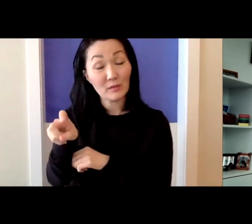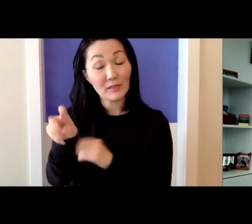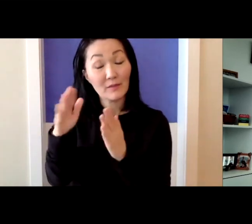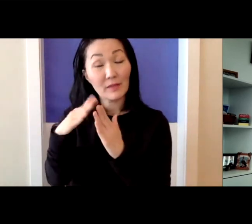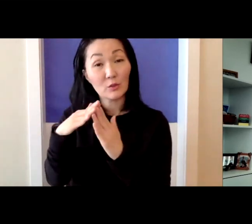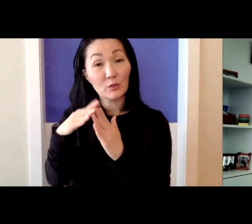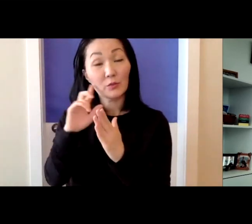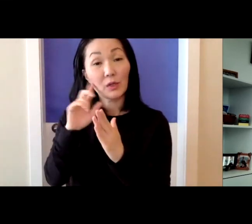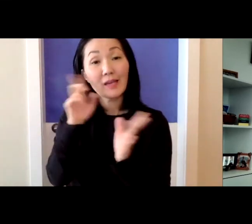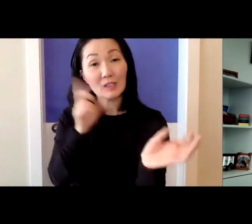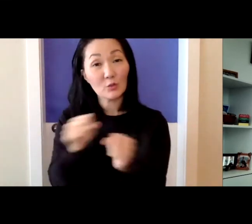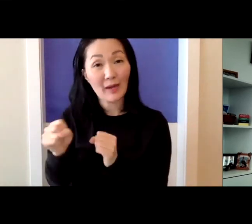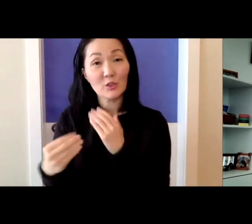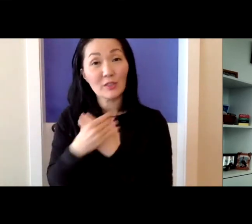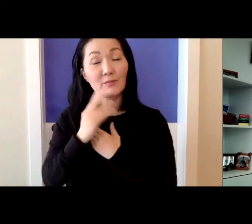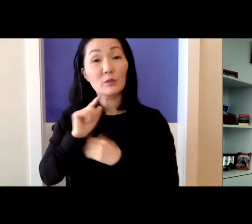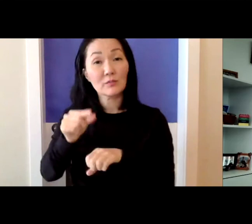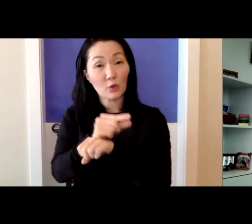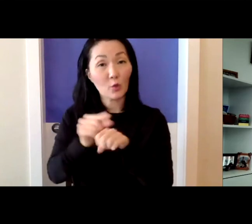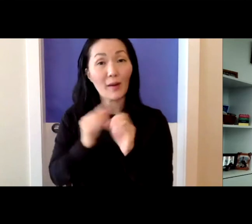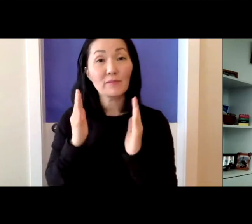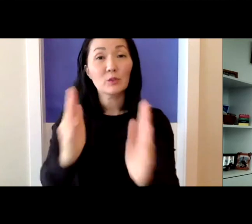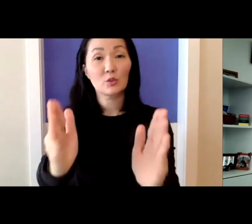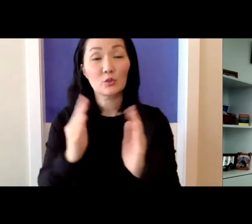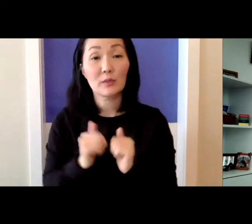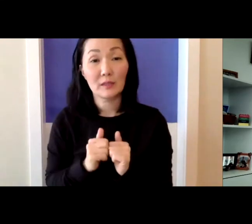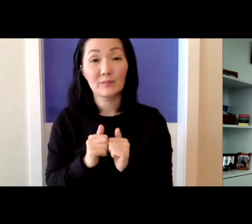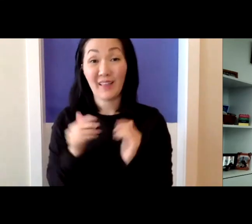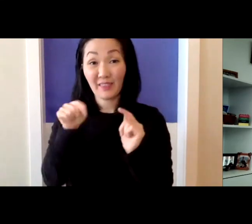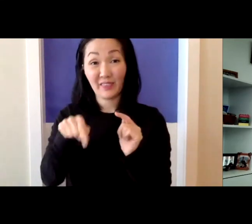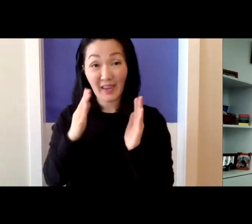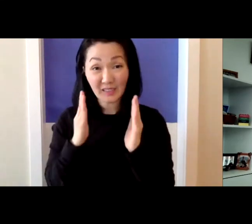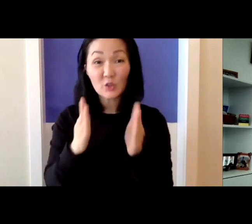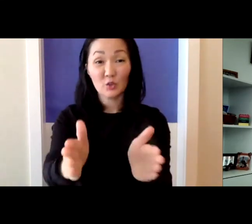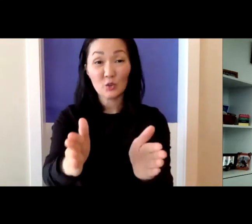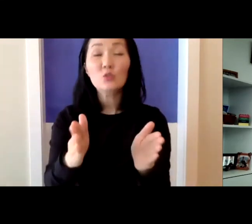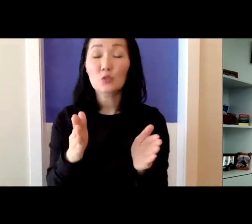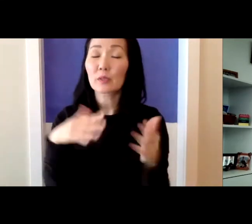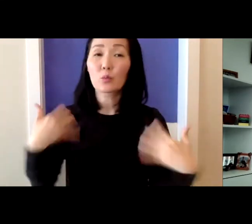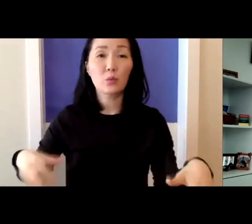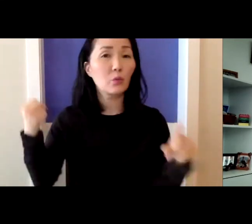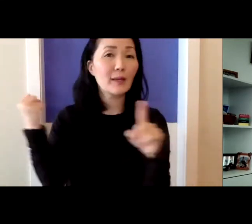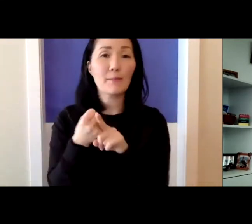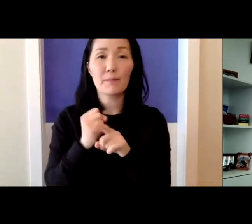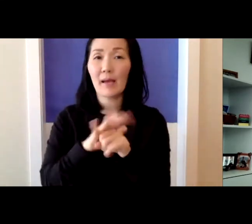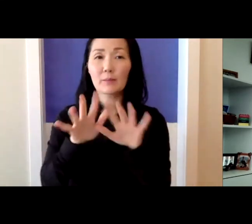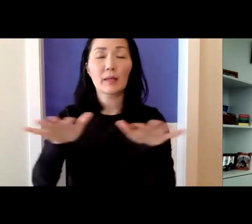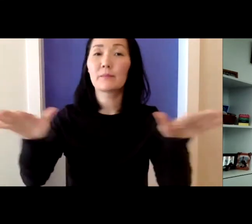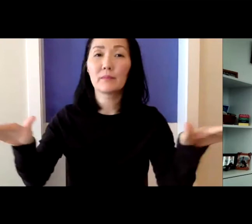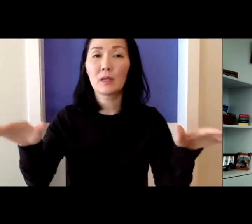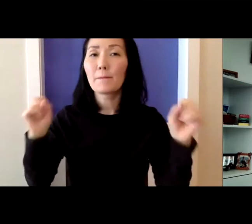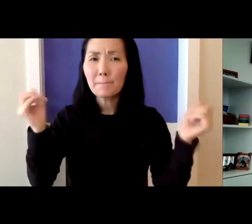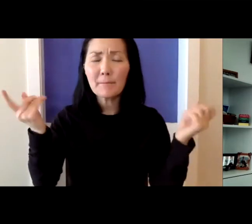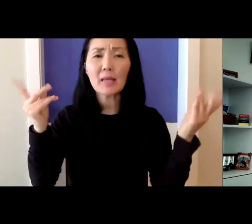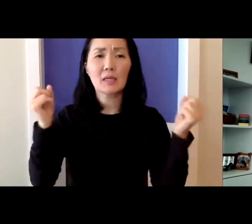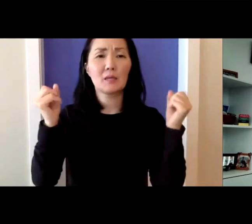strategy for Granville Street. Granville has been disproportionately impacted by the pandemic and needs to have its own